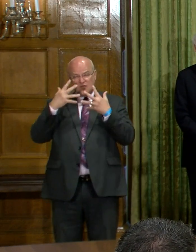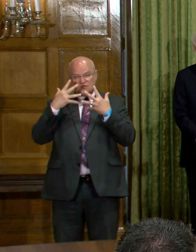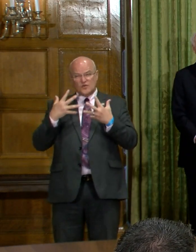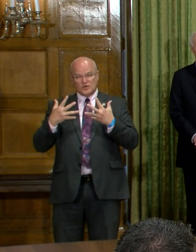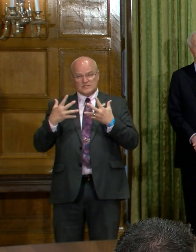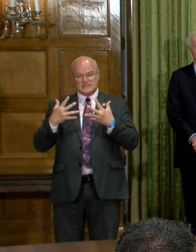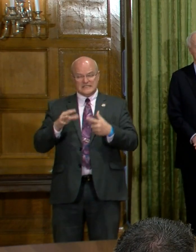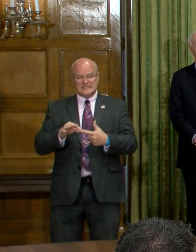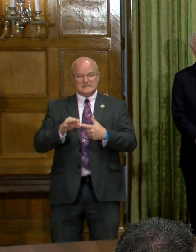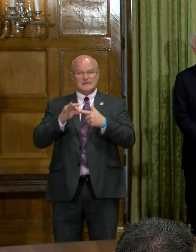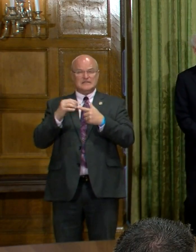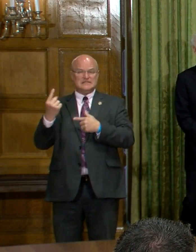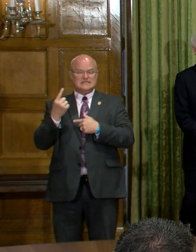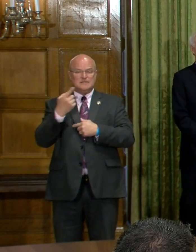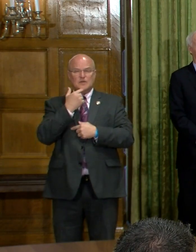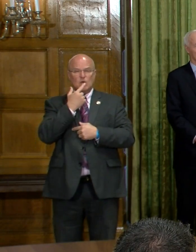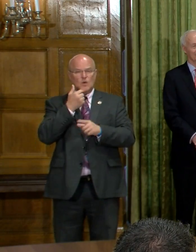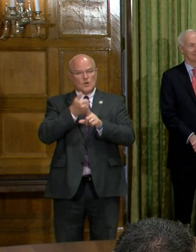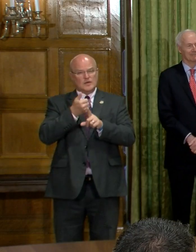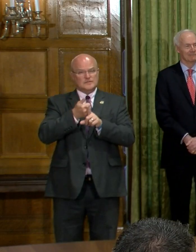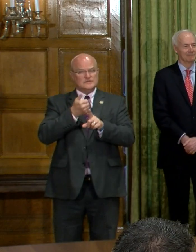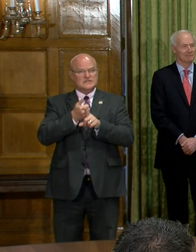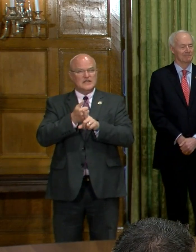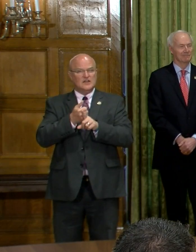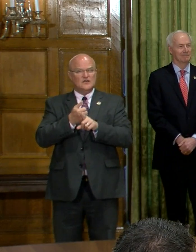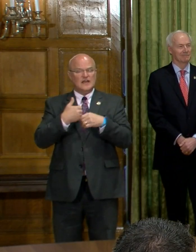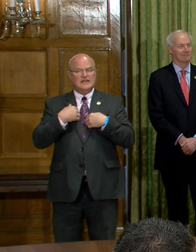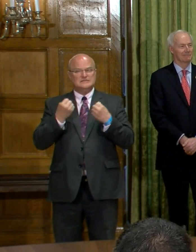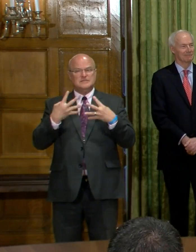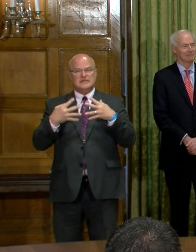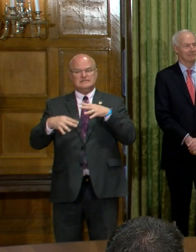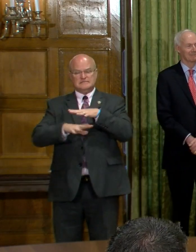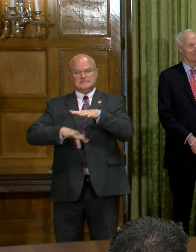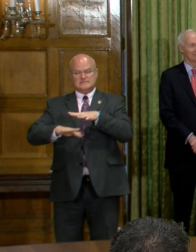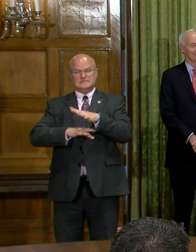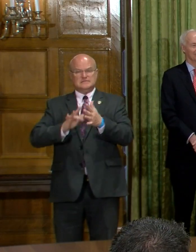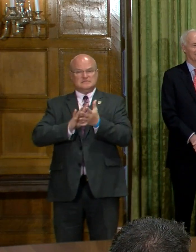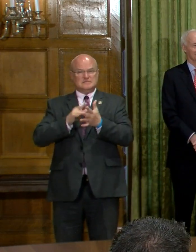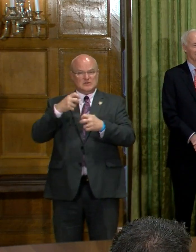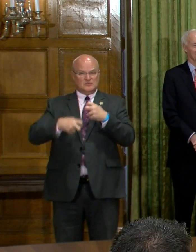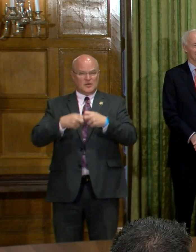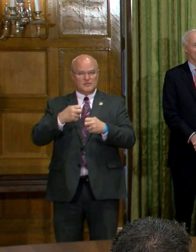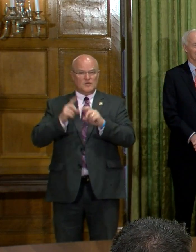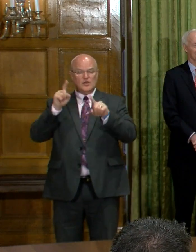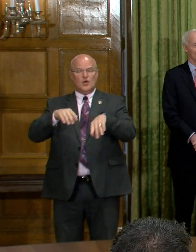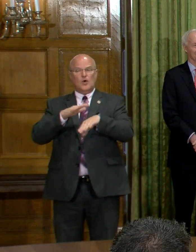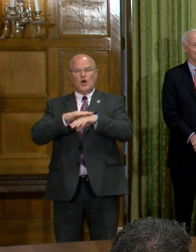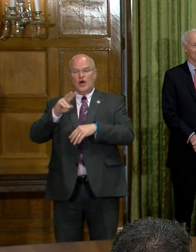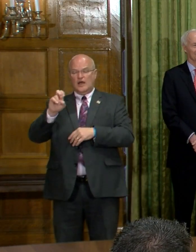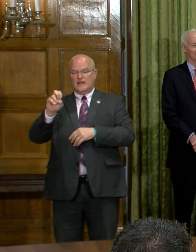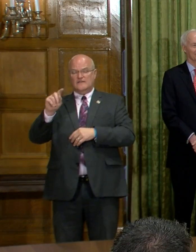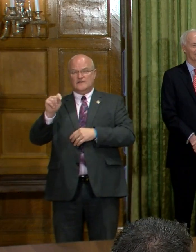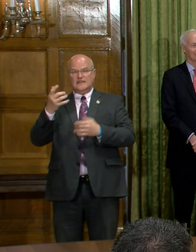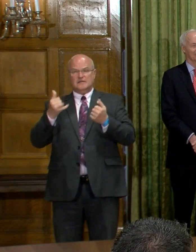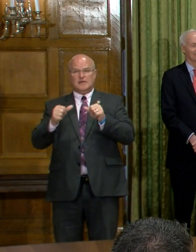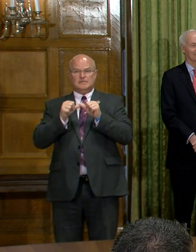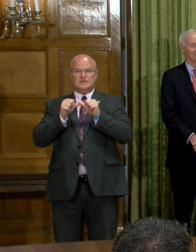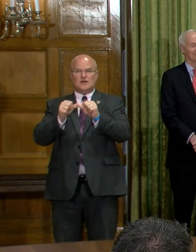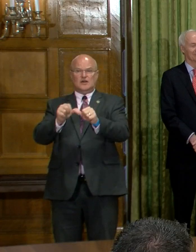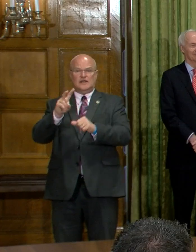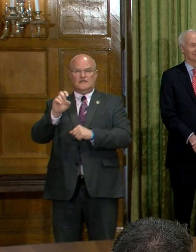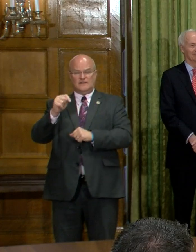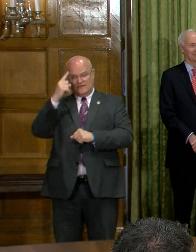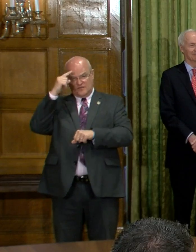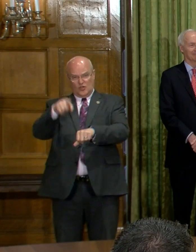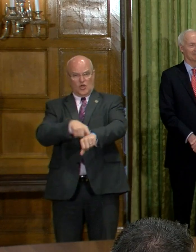Unfortunately, especially if it's someone who has many underlying medical conditions, when they go on a ventilator, they may end up being on a